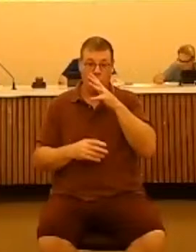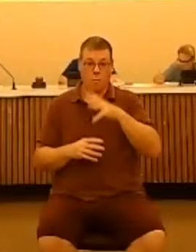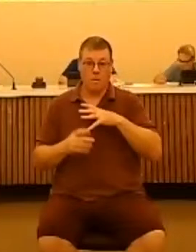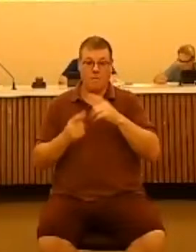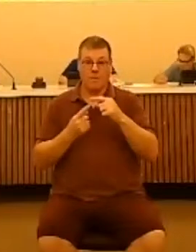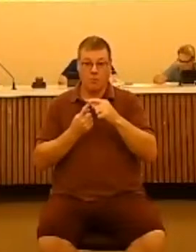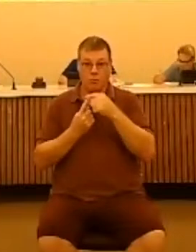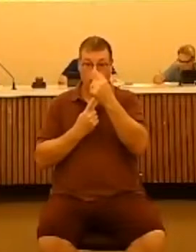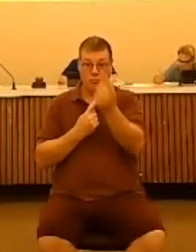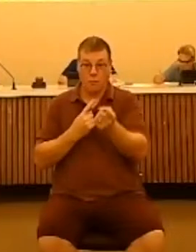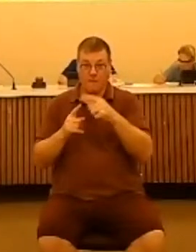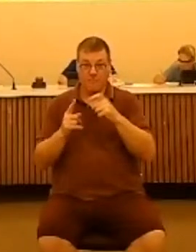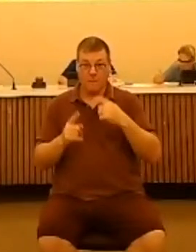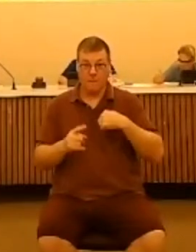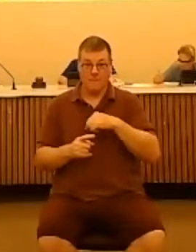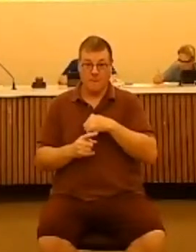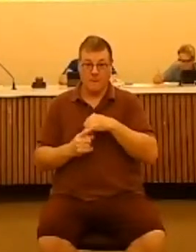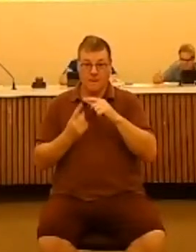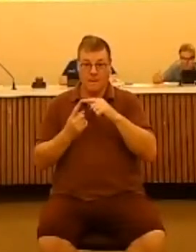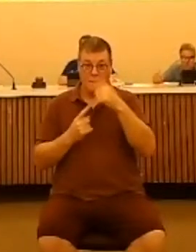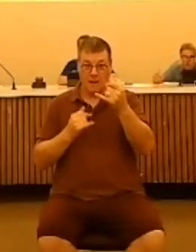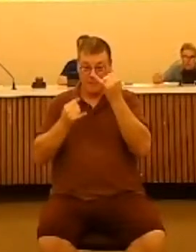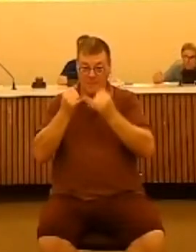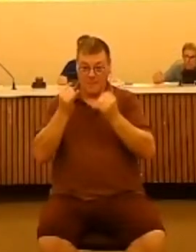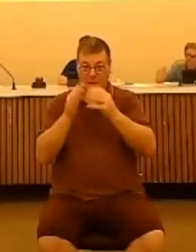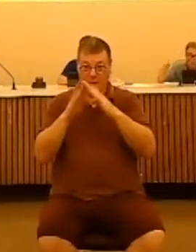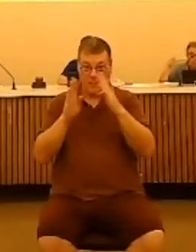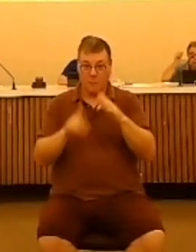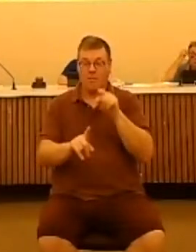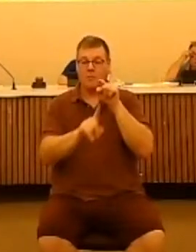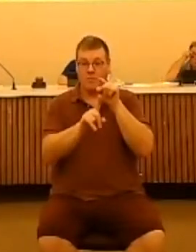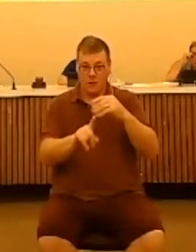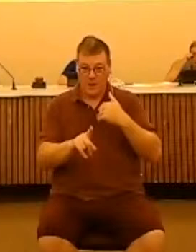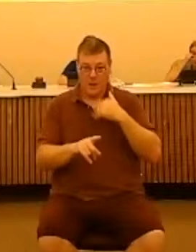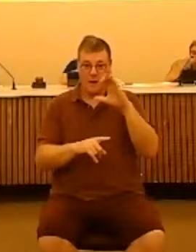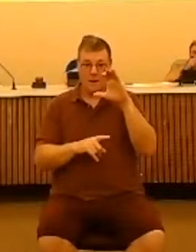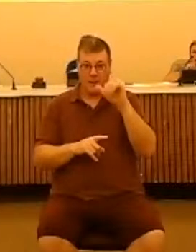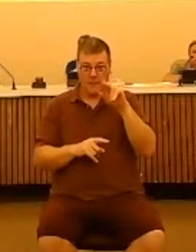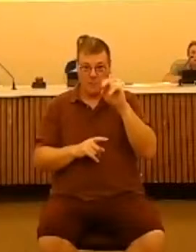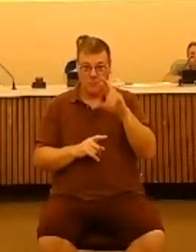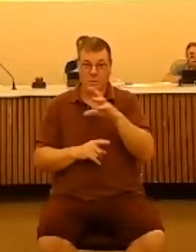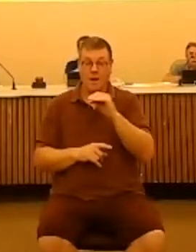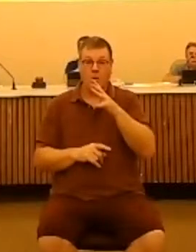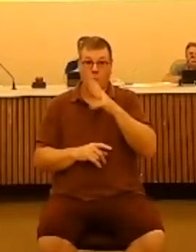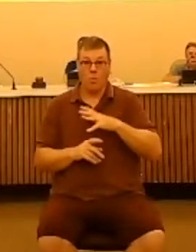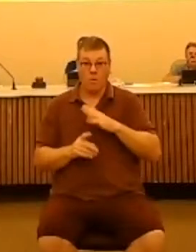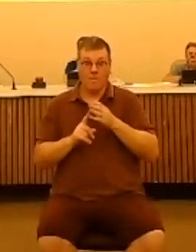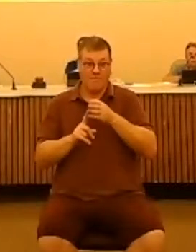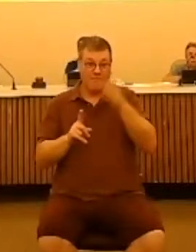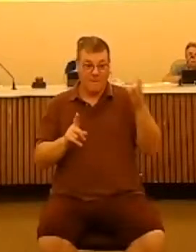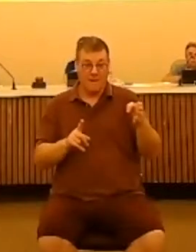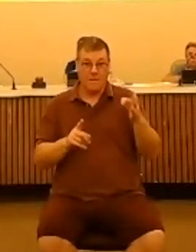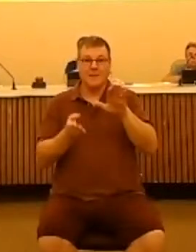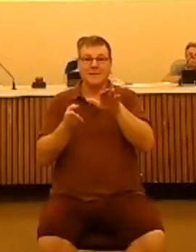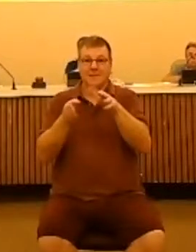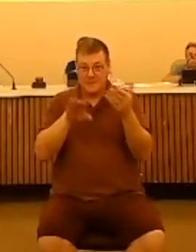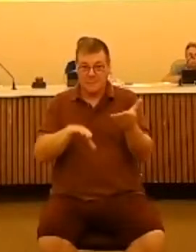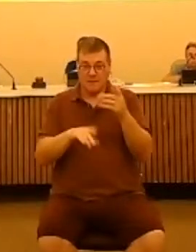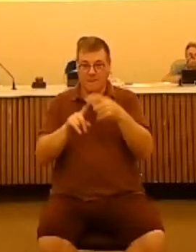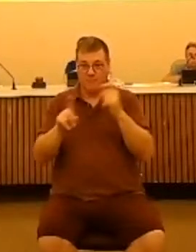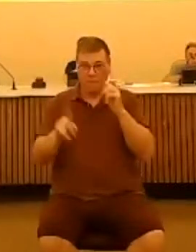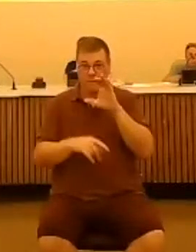lived across the street from me, the other end house, she had cancer, and the woman next door to her died of